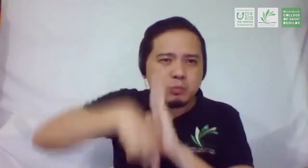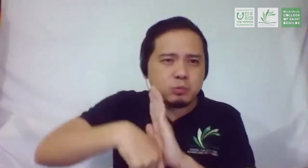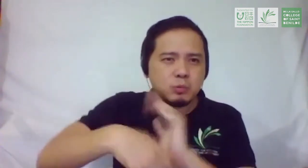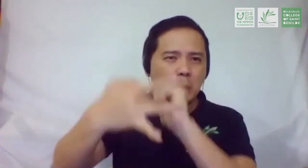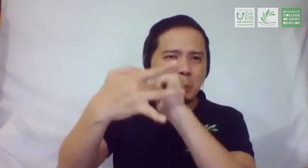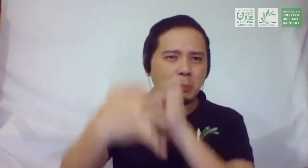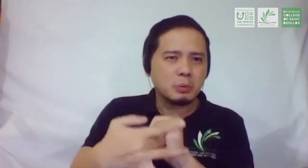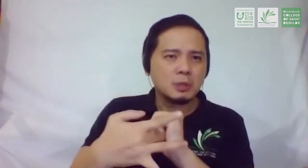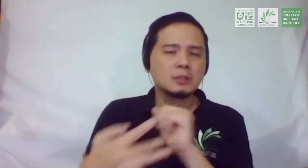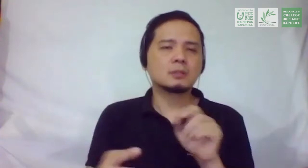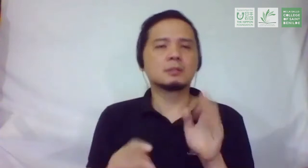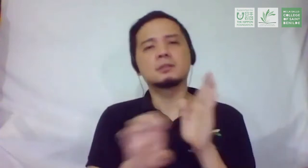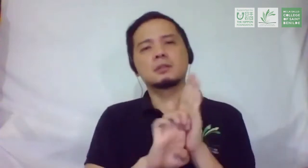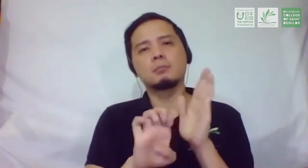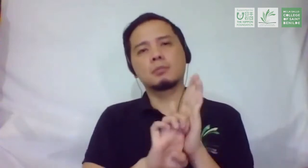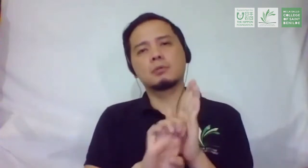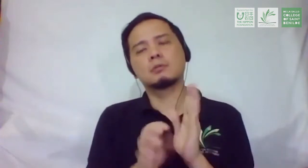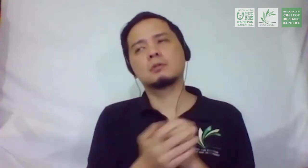example,